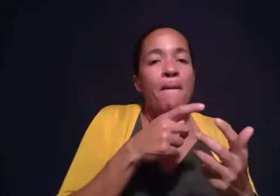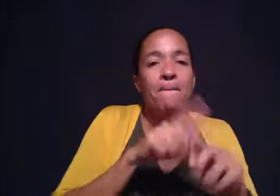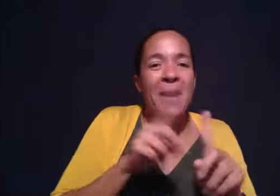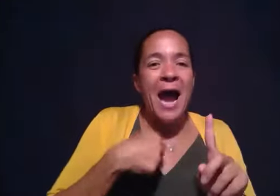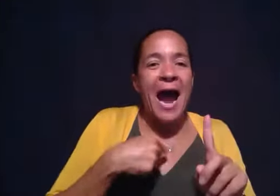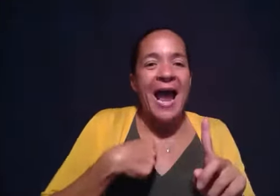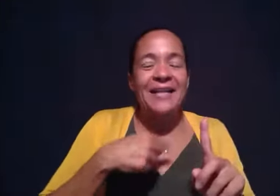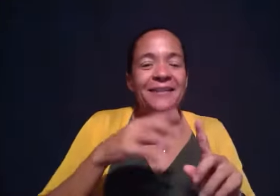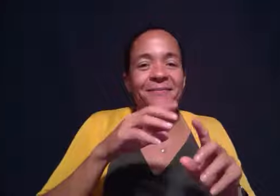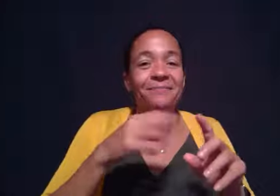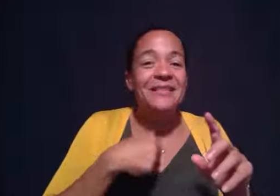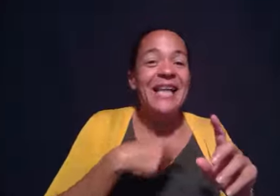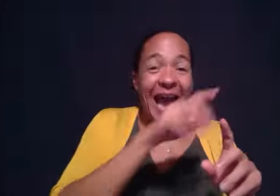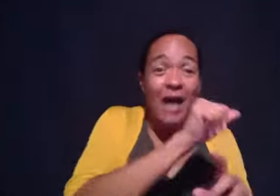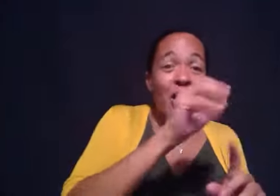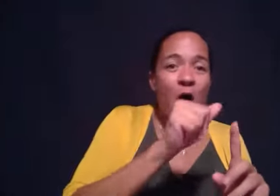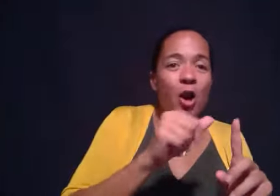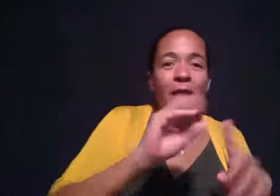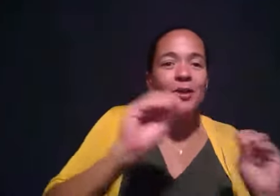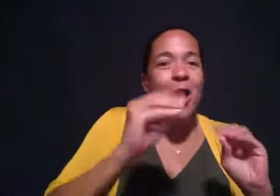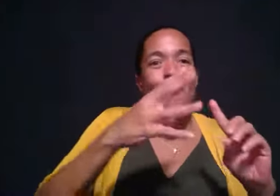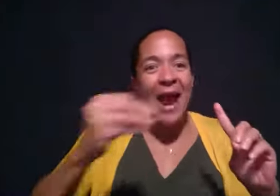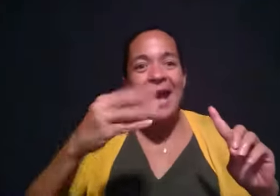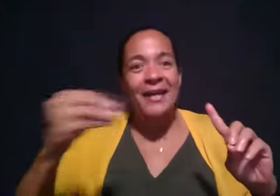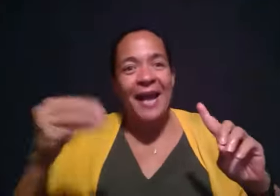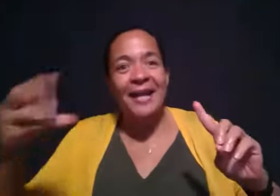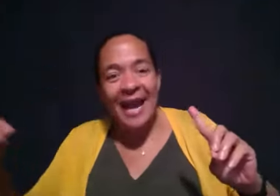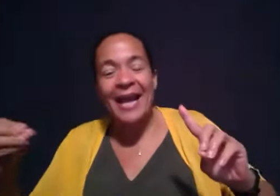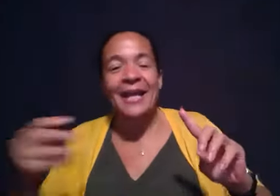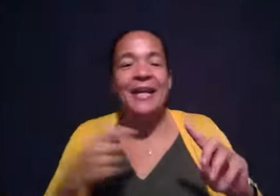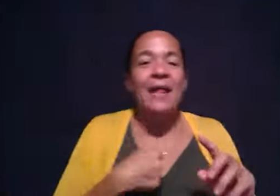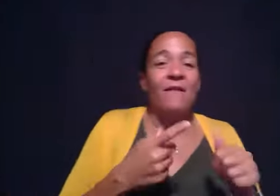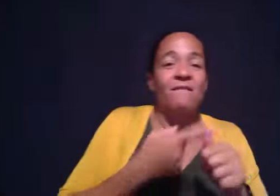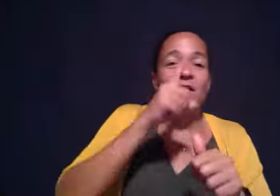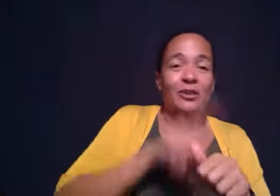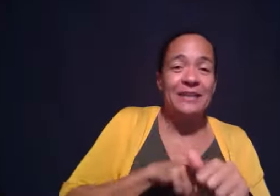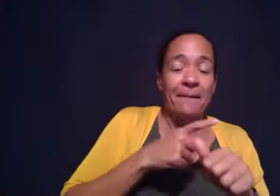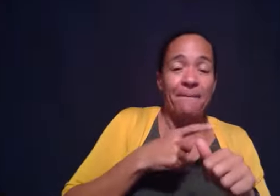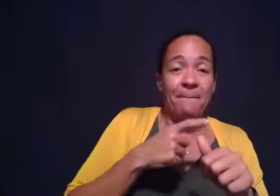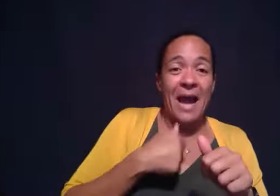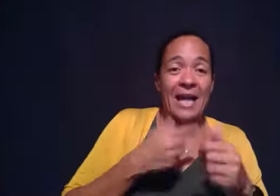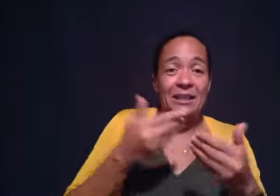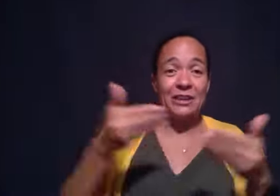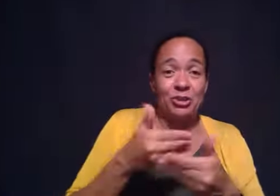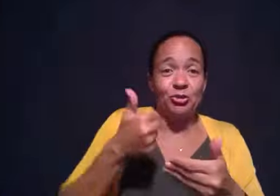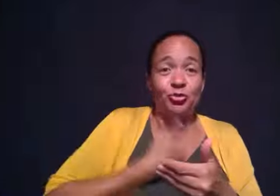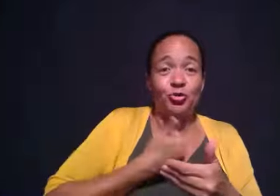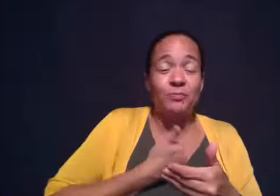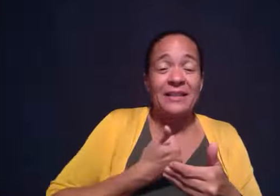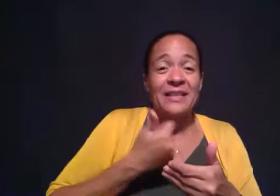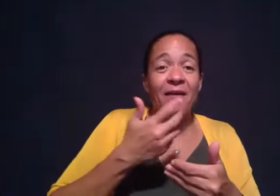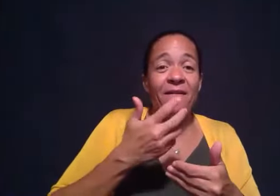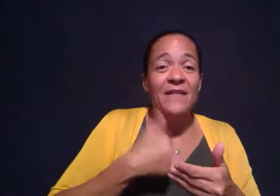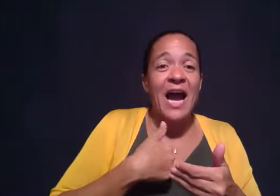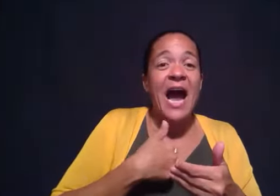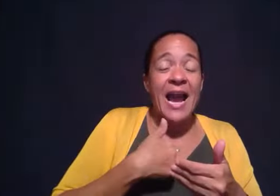said, my name is Jennifer, and I'm an alcoholic and a thief, a whore, and a liar. I did not know that once you said alcoholic, you've pretty much